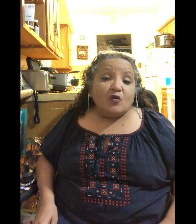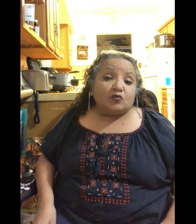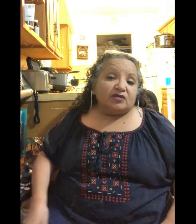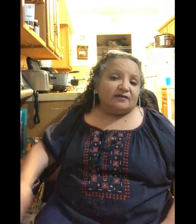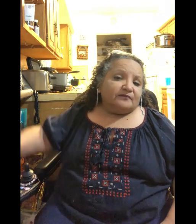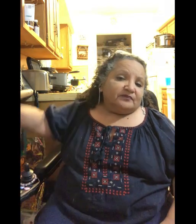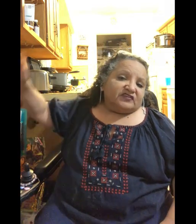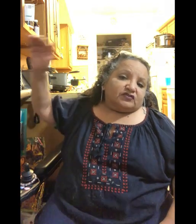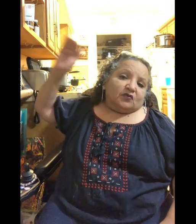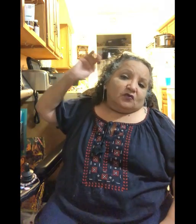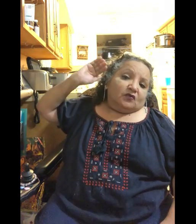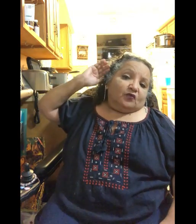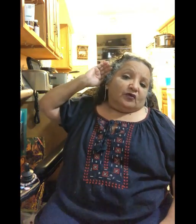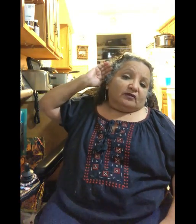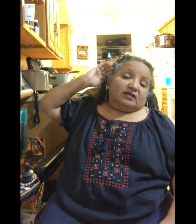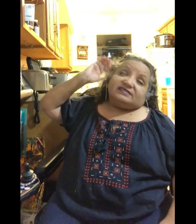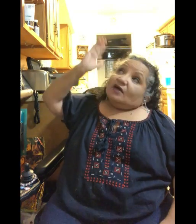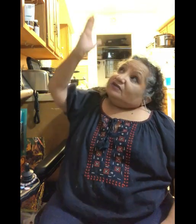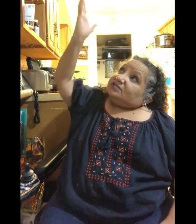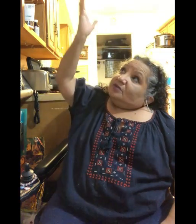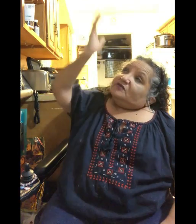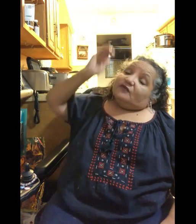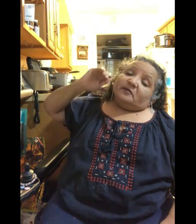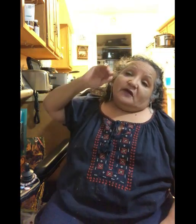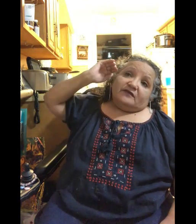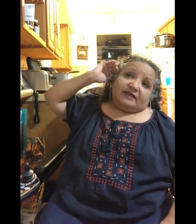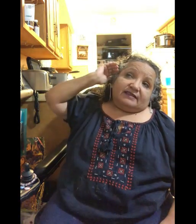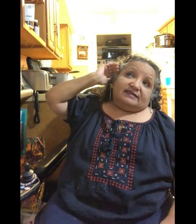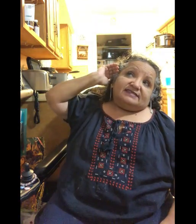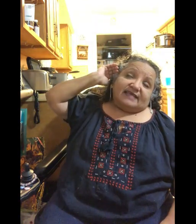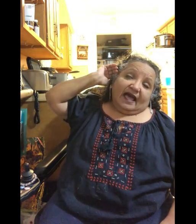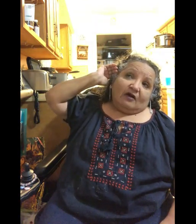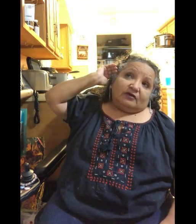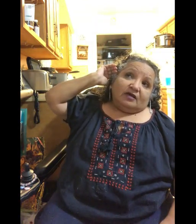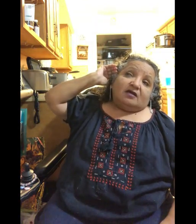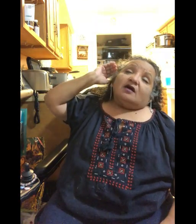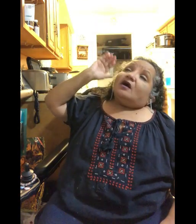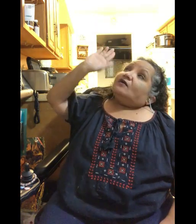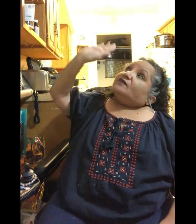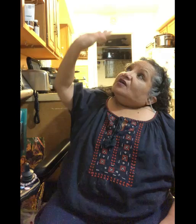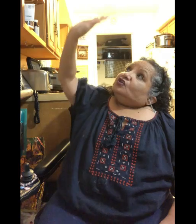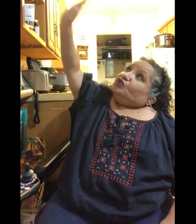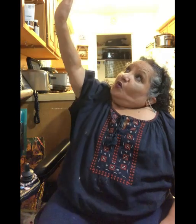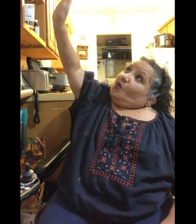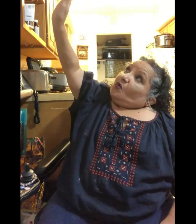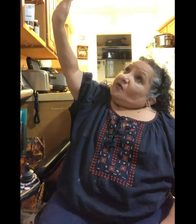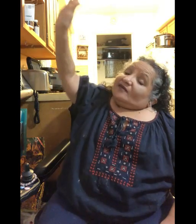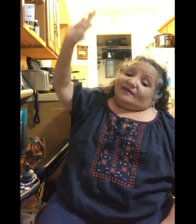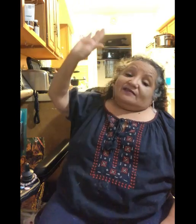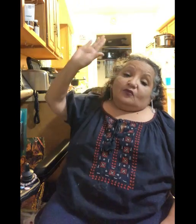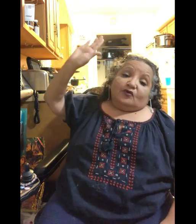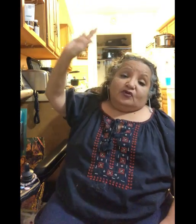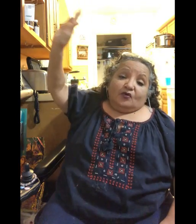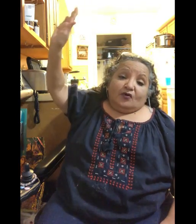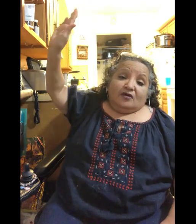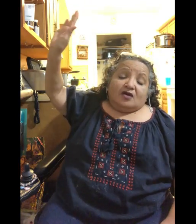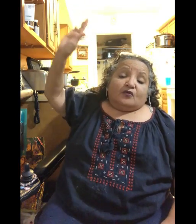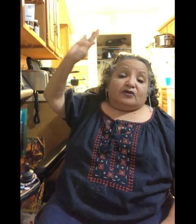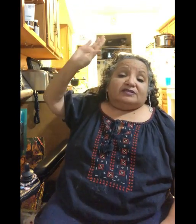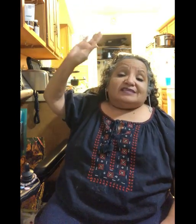sound. So the sound is coming from heaven at the sound of your. The word your, we're going to say